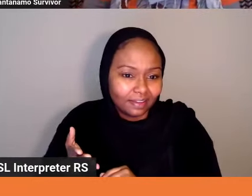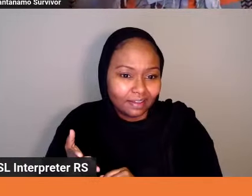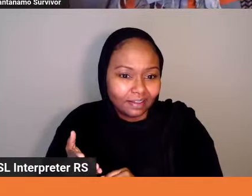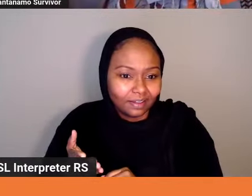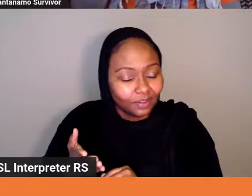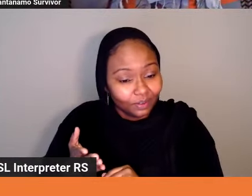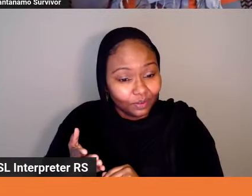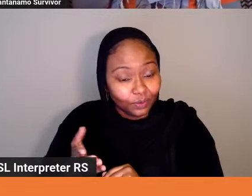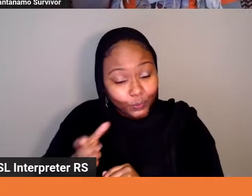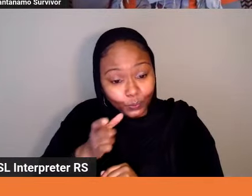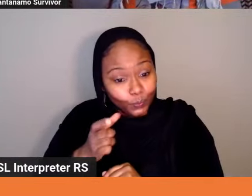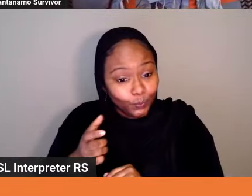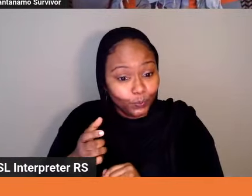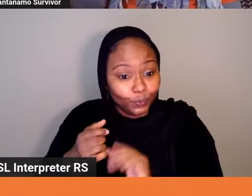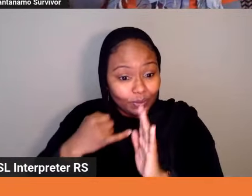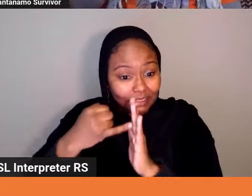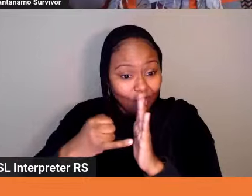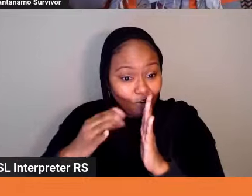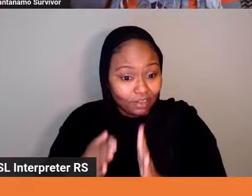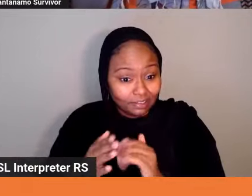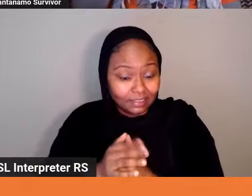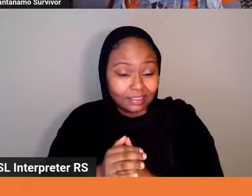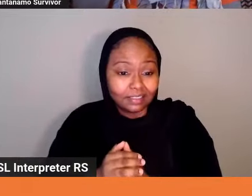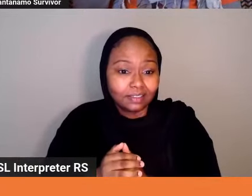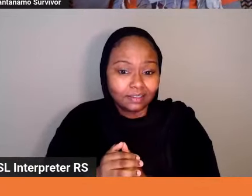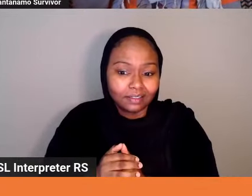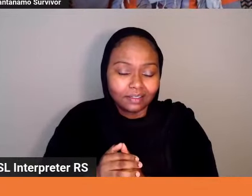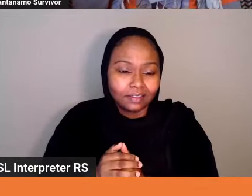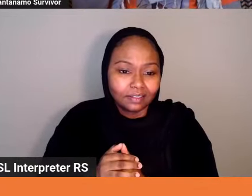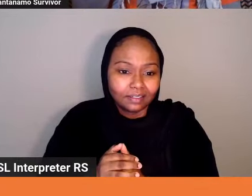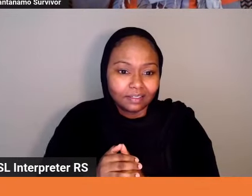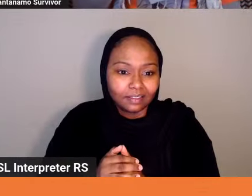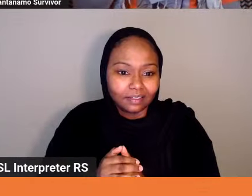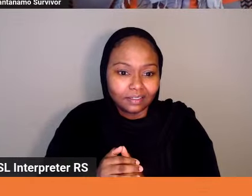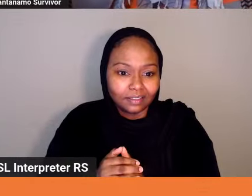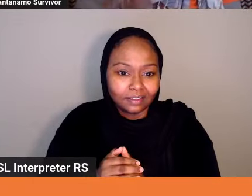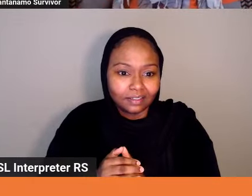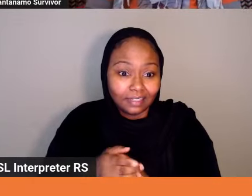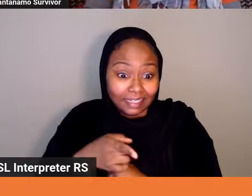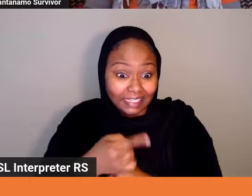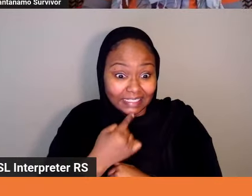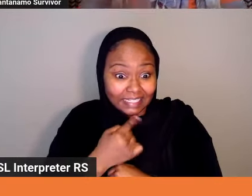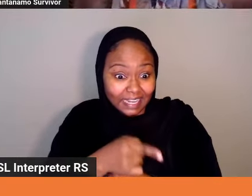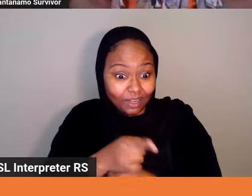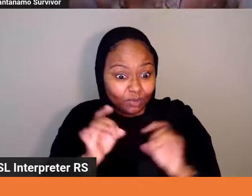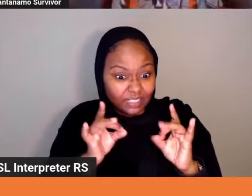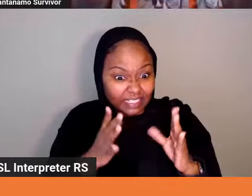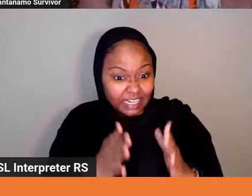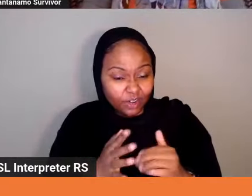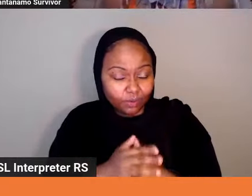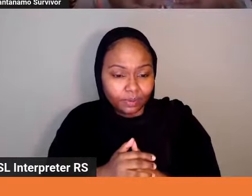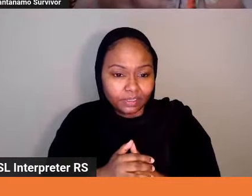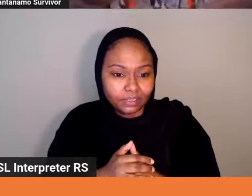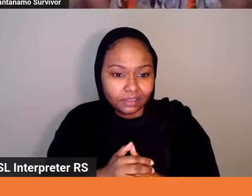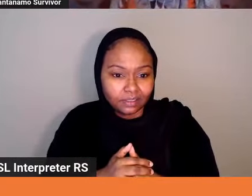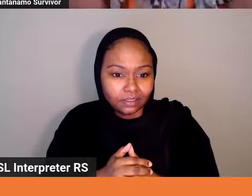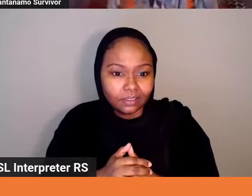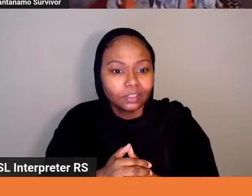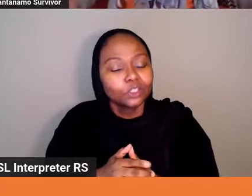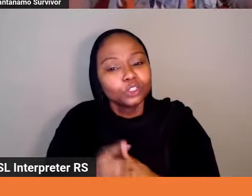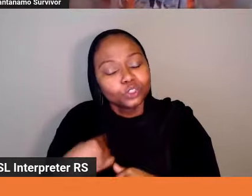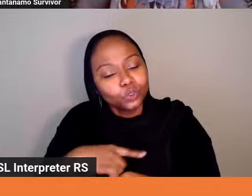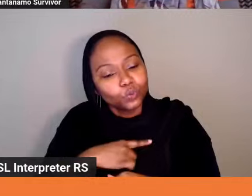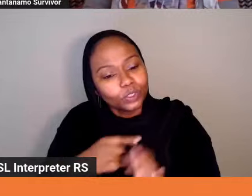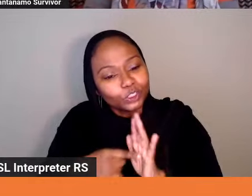art, you know, making art. They said, you guys, as a terrorist, you don't know how to paint. So we have to prove them that we